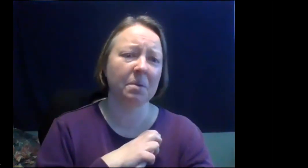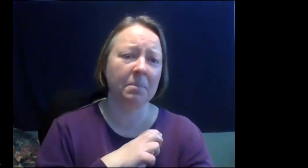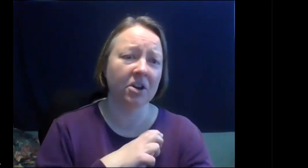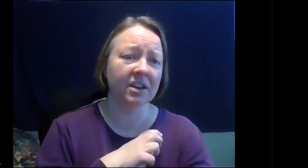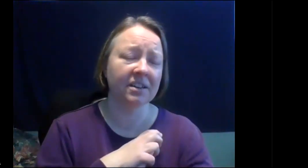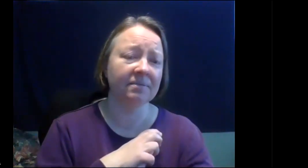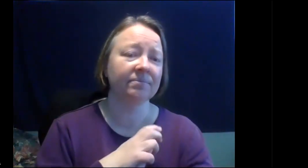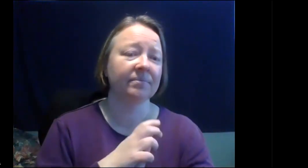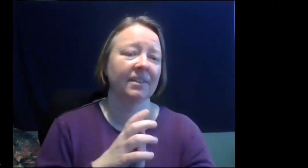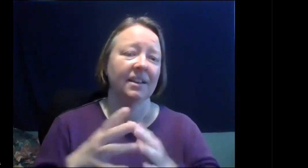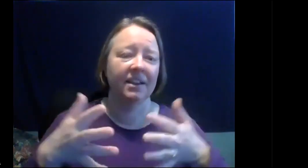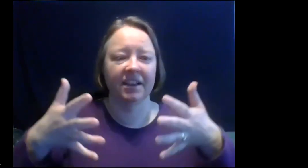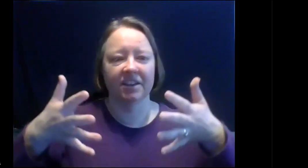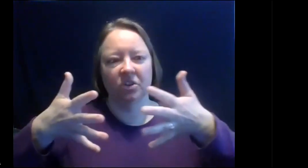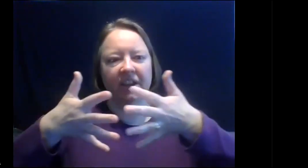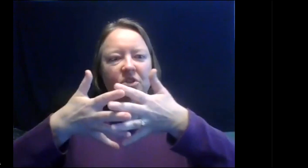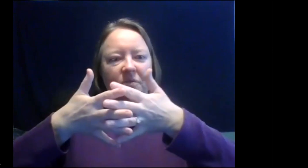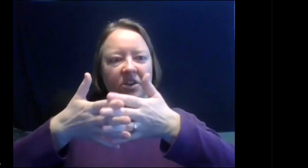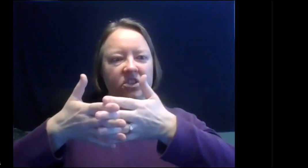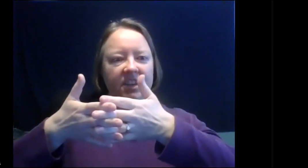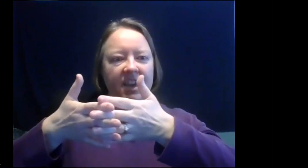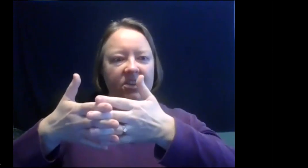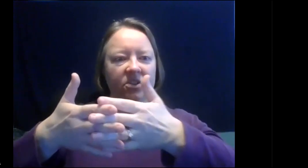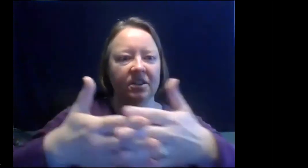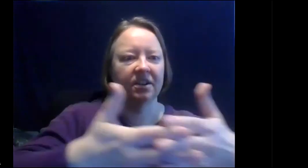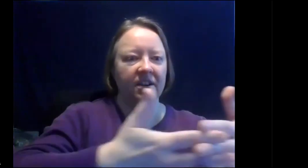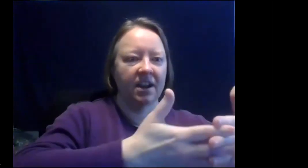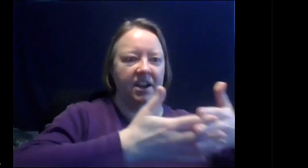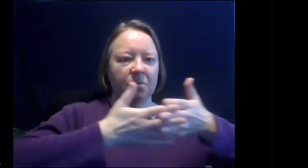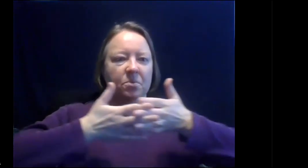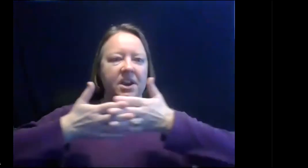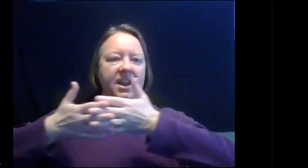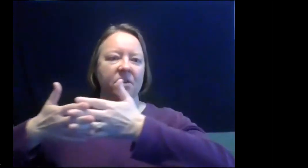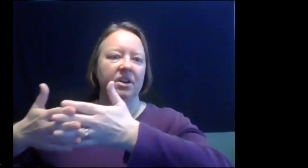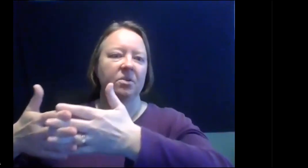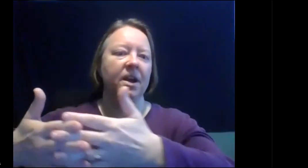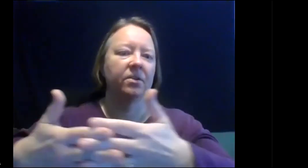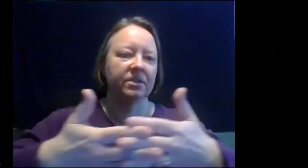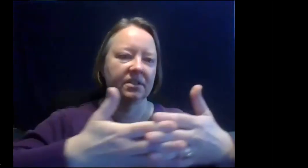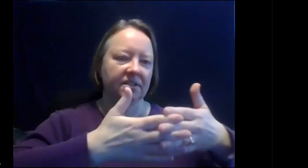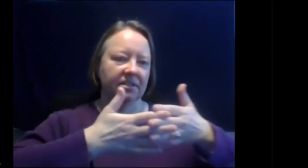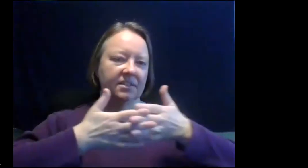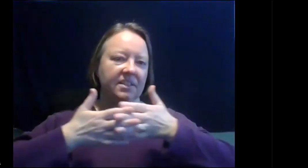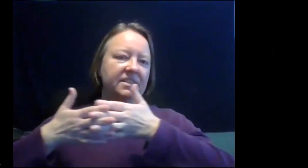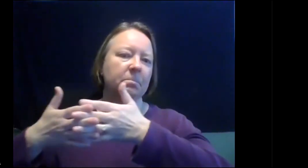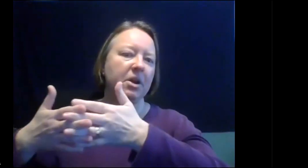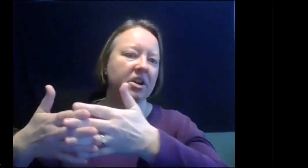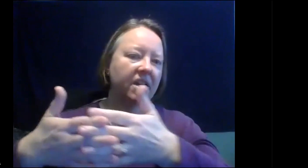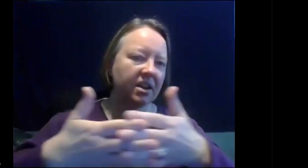for American. Is you lace your fingers together and you bring it out and around. So that's America.